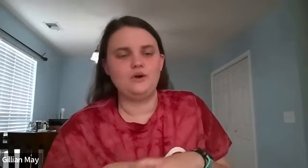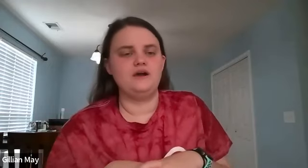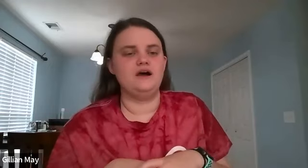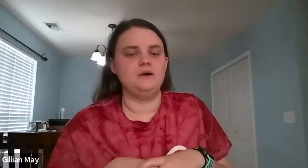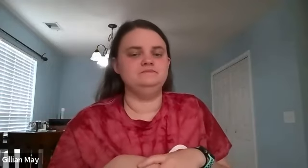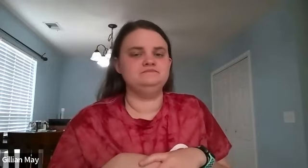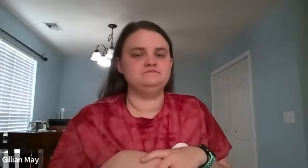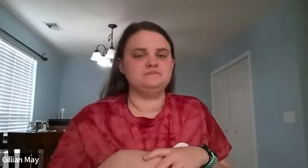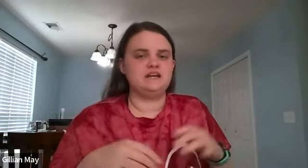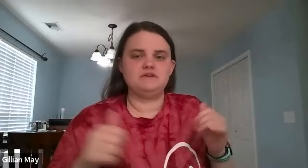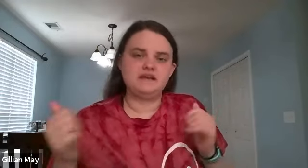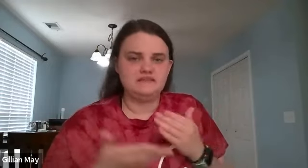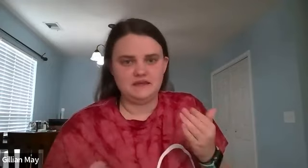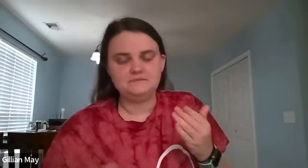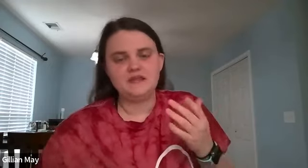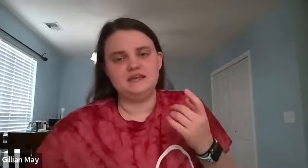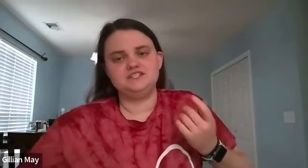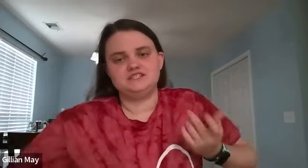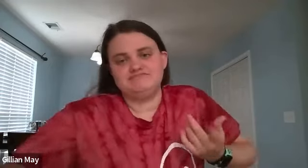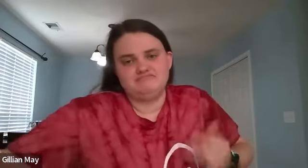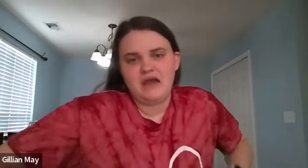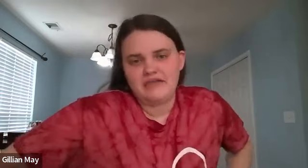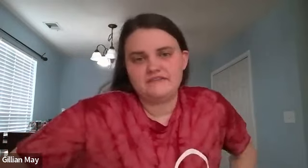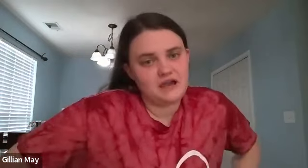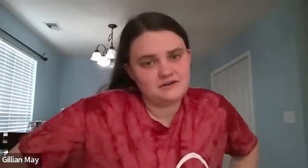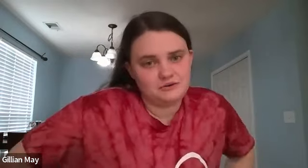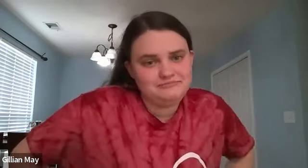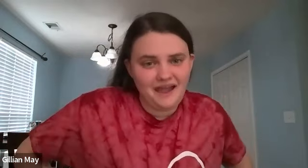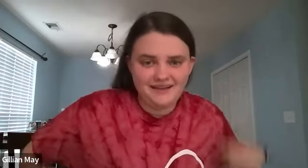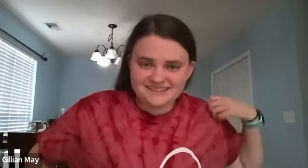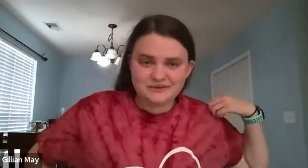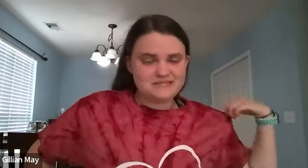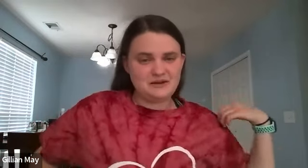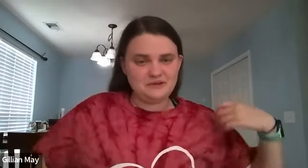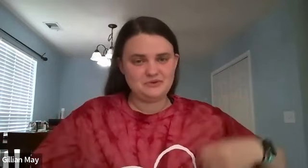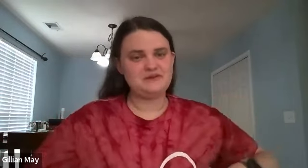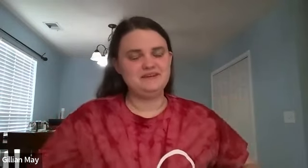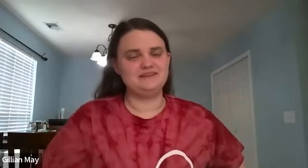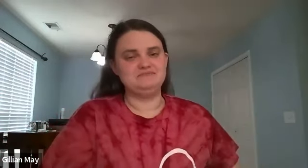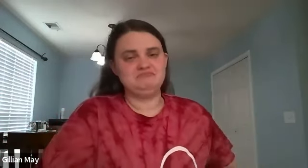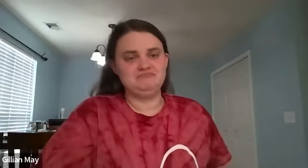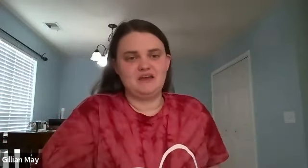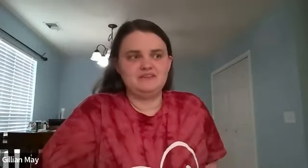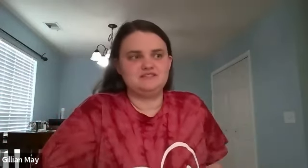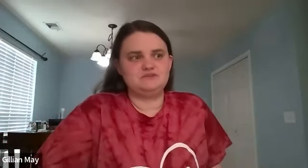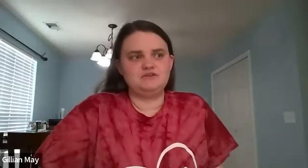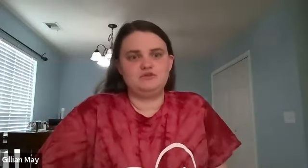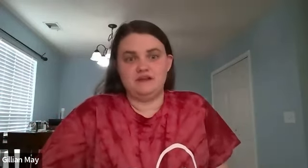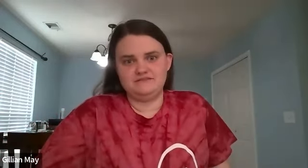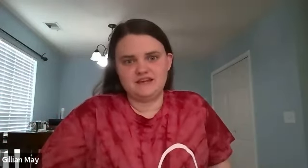or kind of a funny thing. And it's just, I think they're kind of cool. I like to always tell people them because I think it's a really cool creative side to